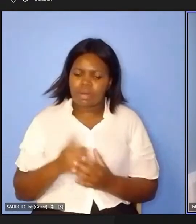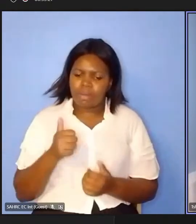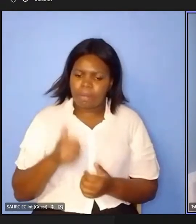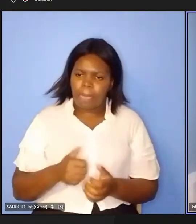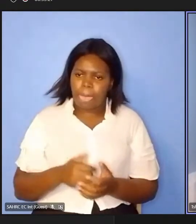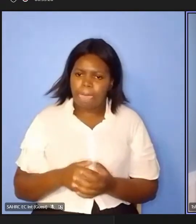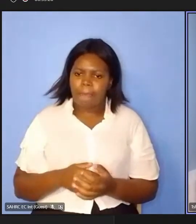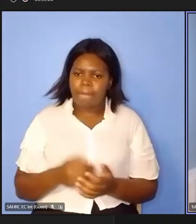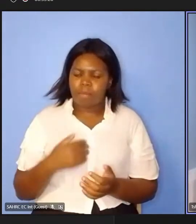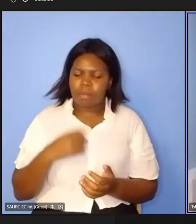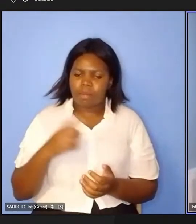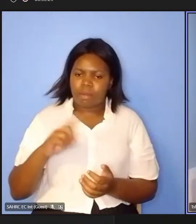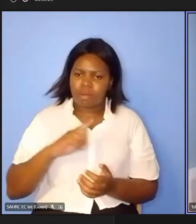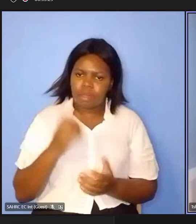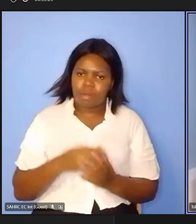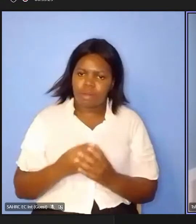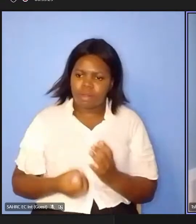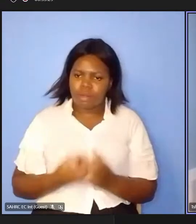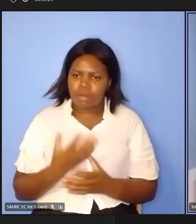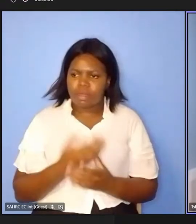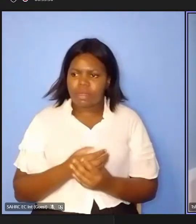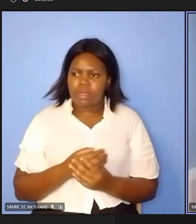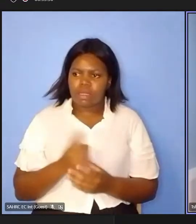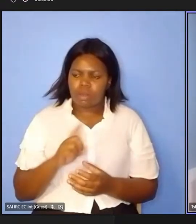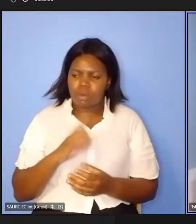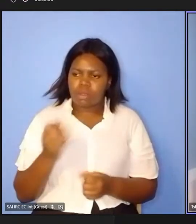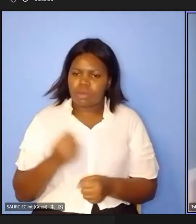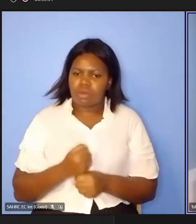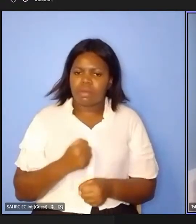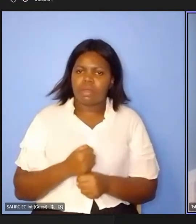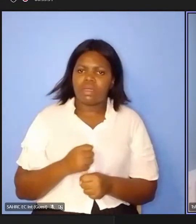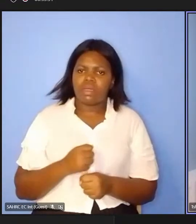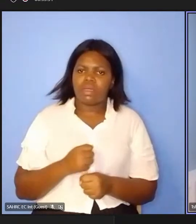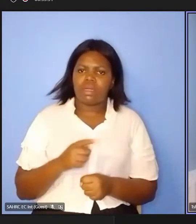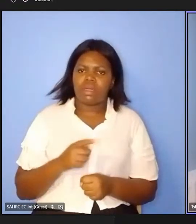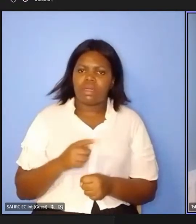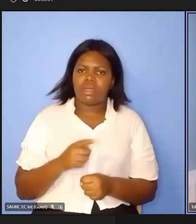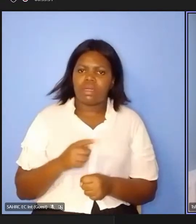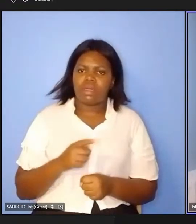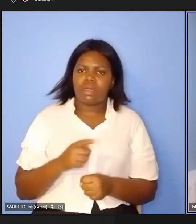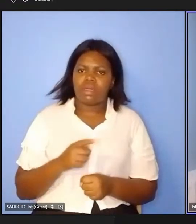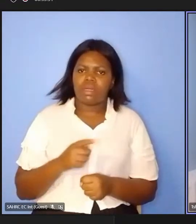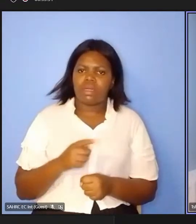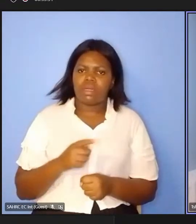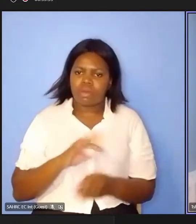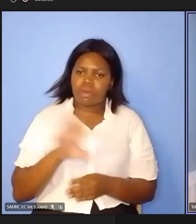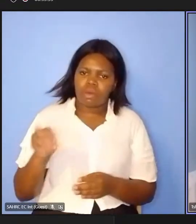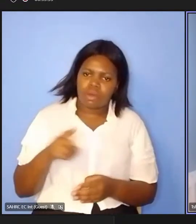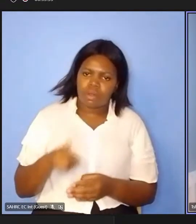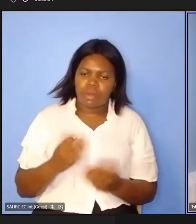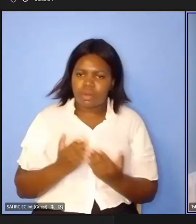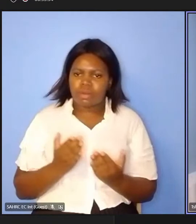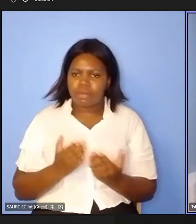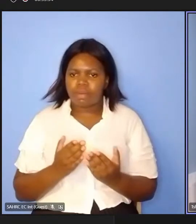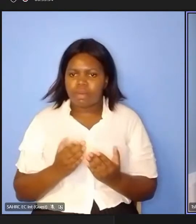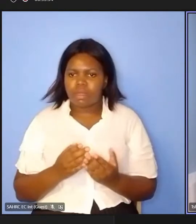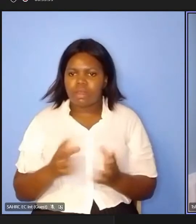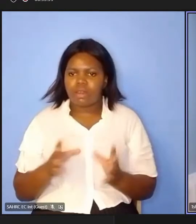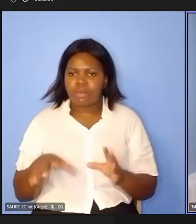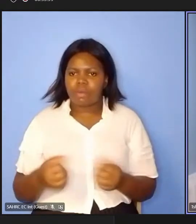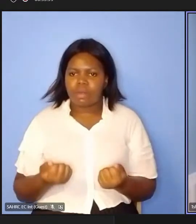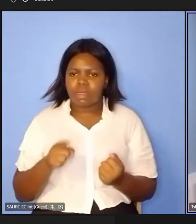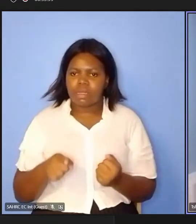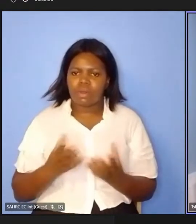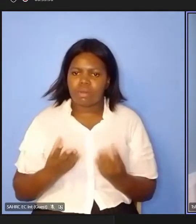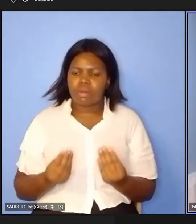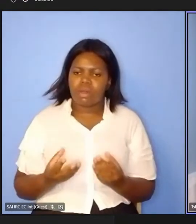to propose, would actually make the work of the provincial education departments or the Department of Education much easier. I think the